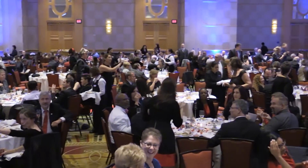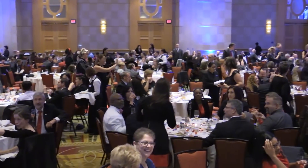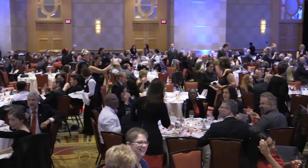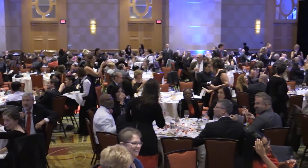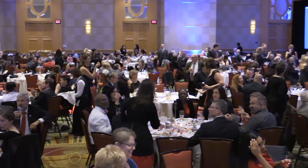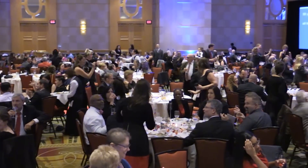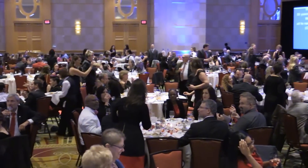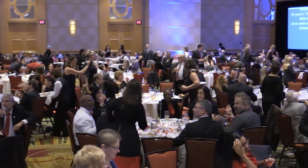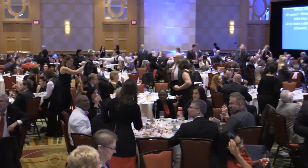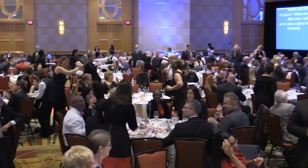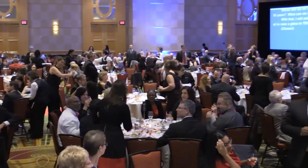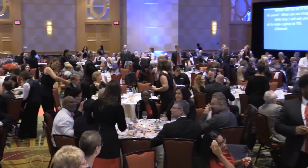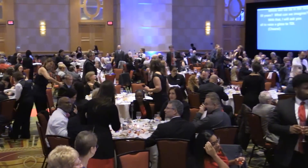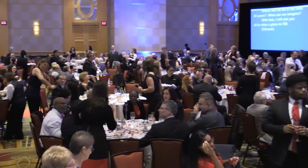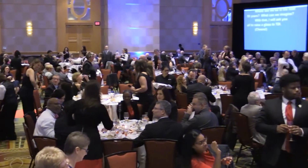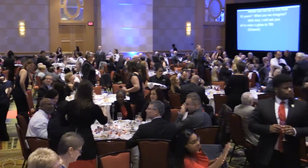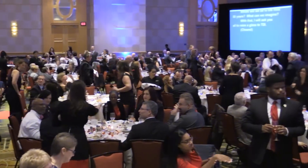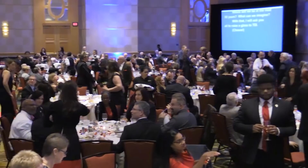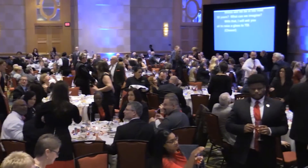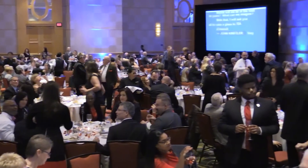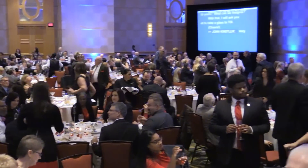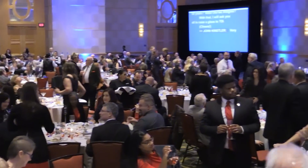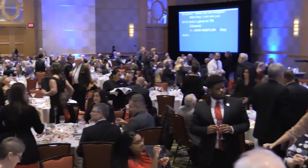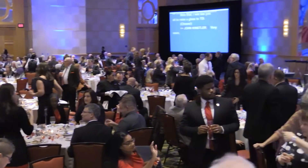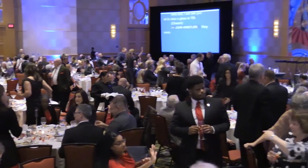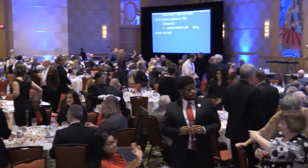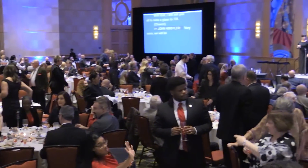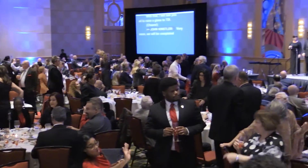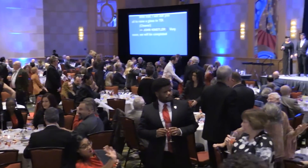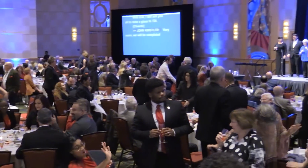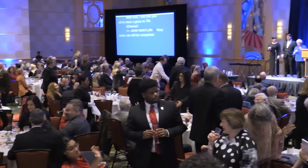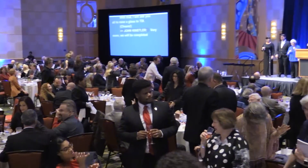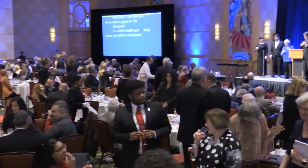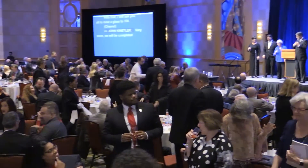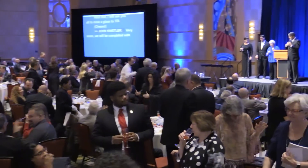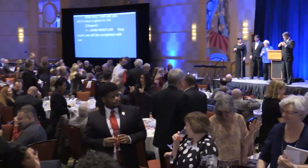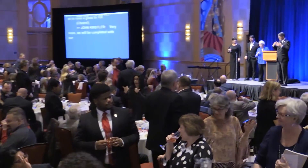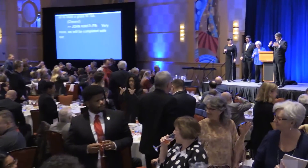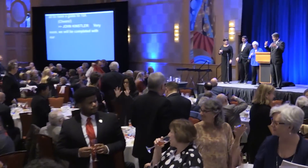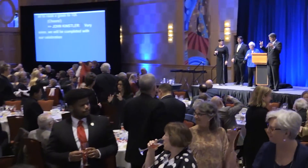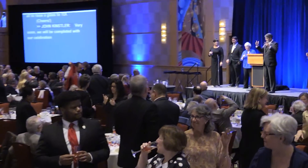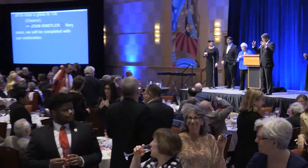Very soon, we will be completed with our celebration.